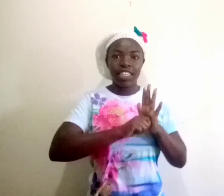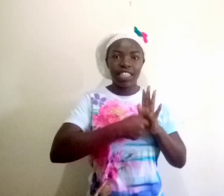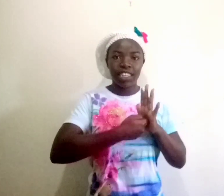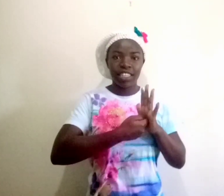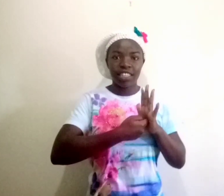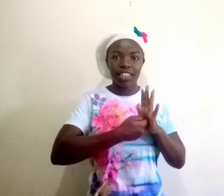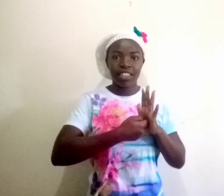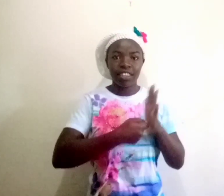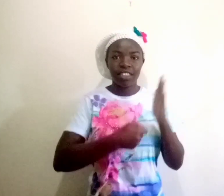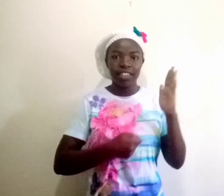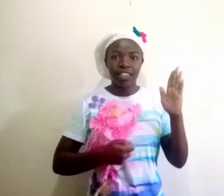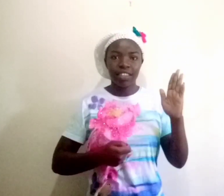Genesis,